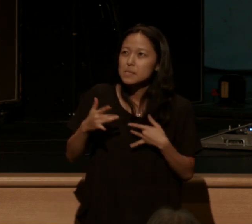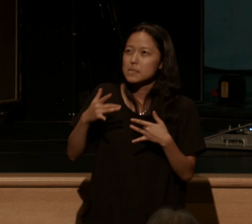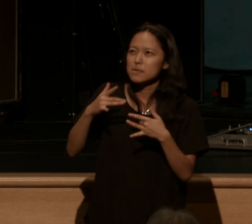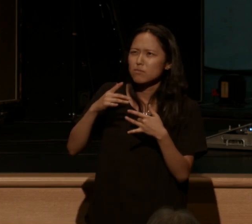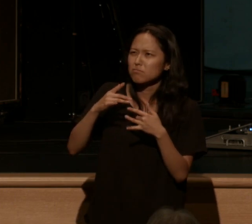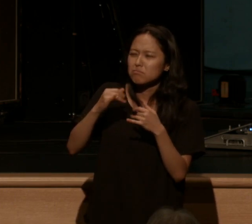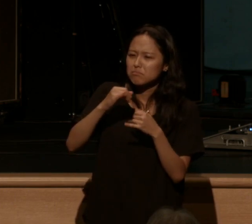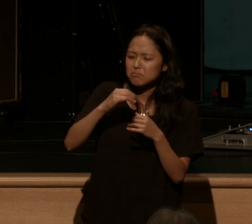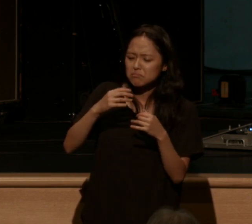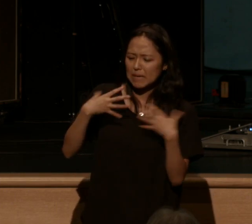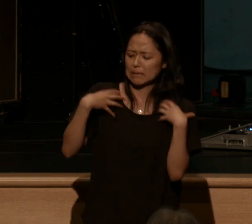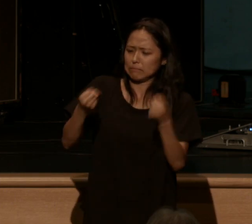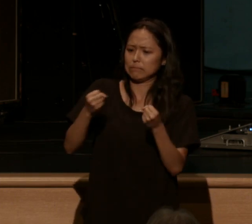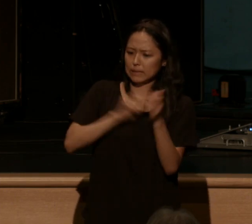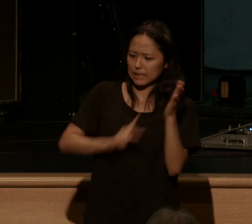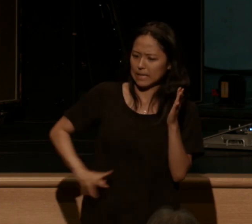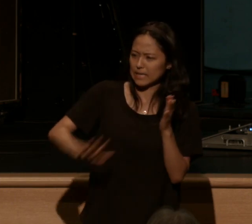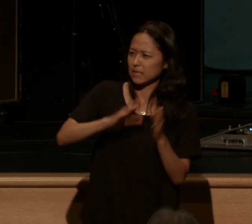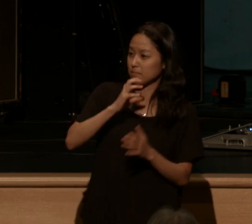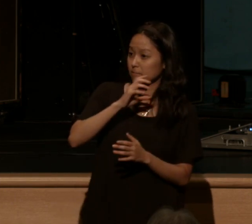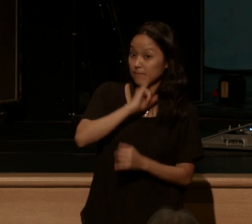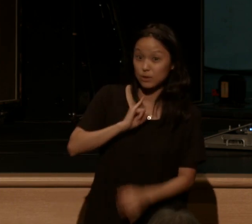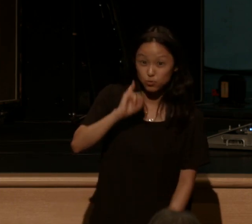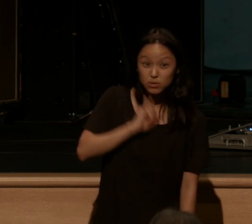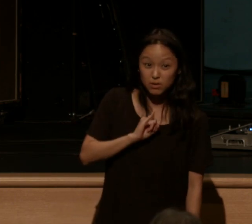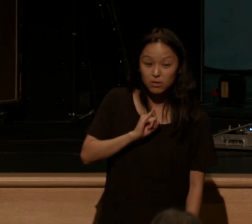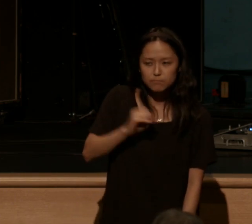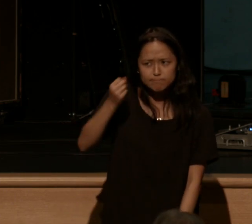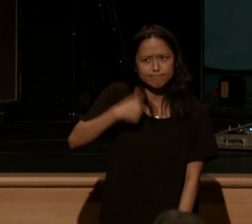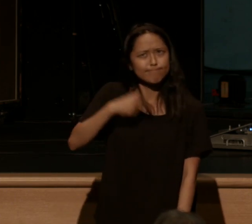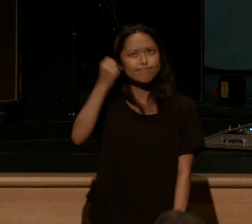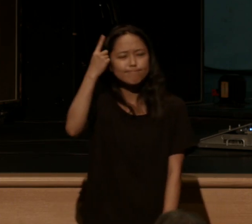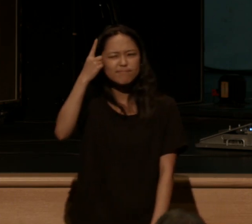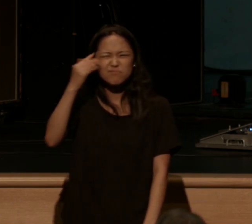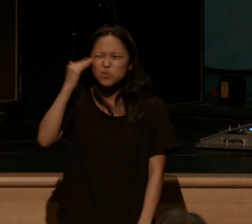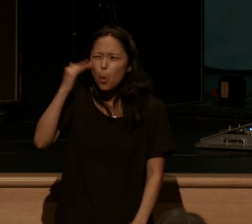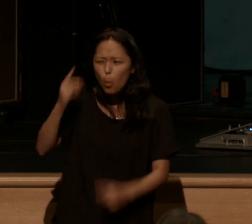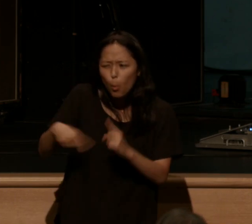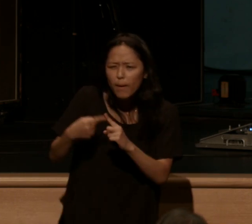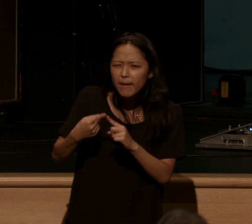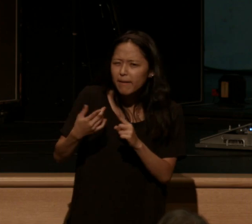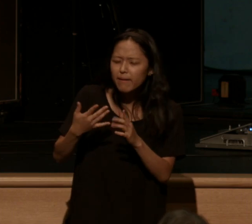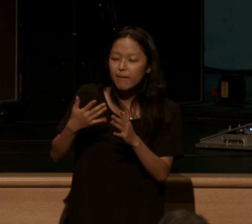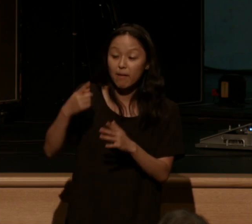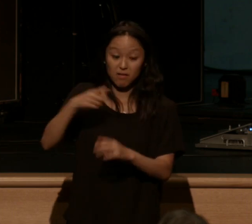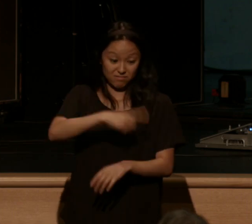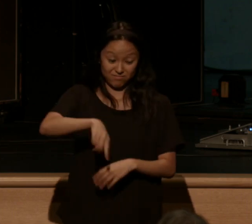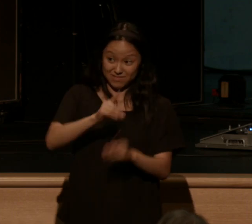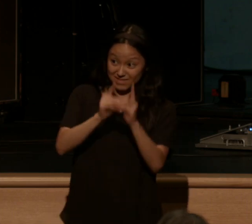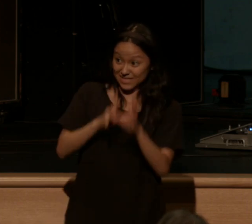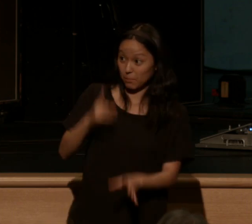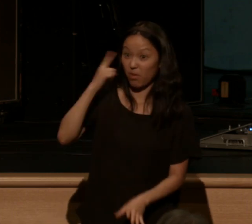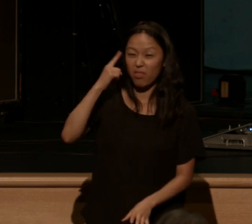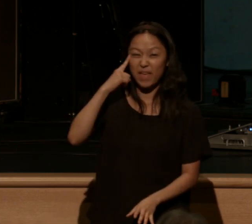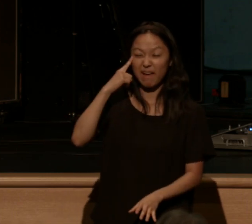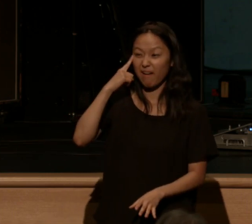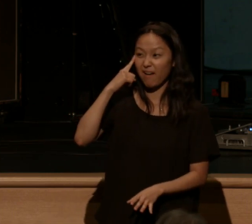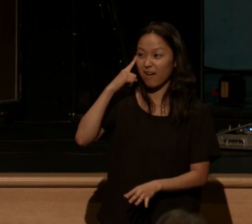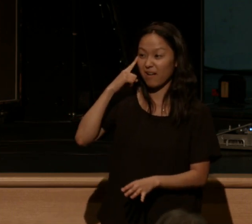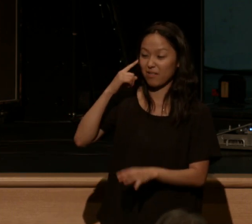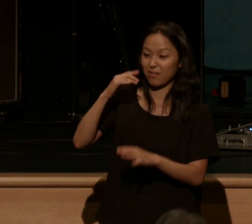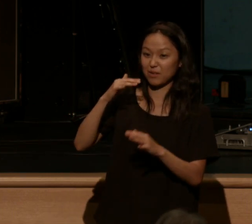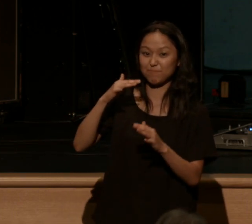the kingdom of Israel. I get that. They want to know when. They think the military